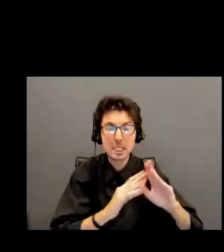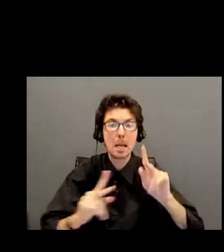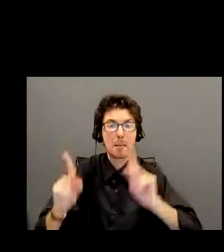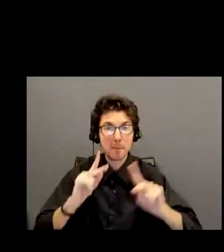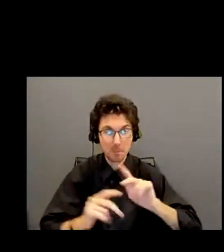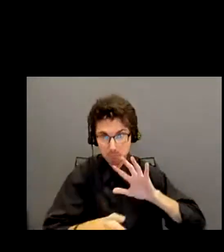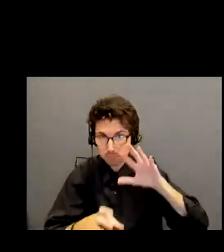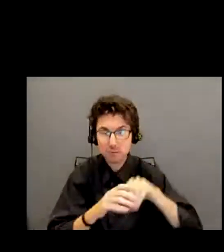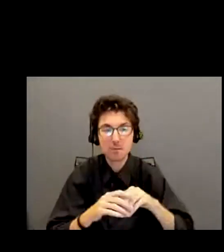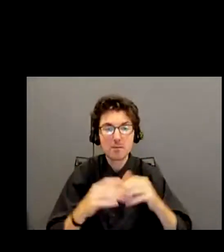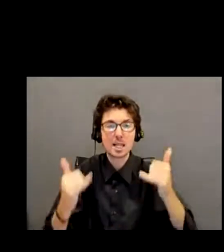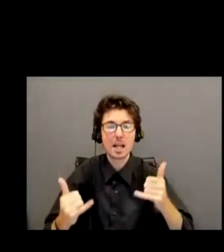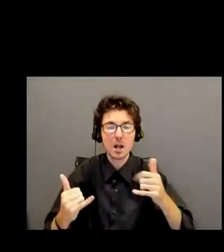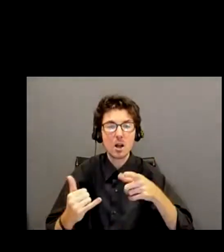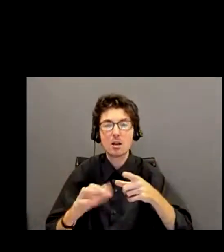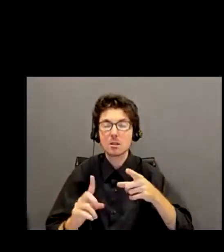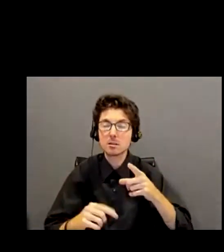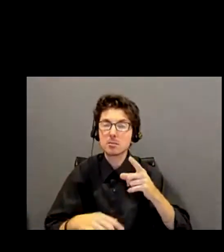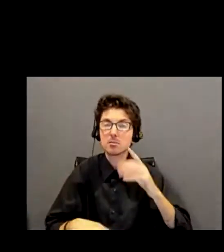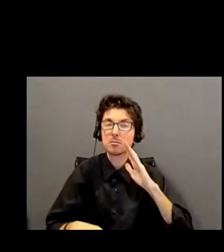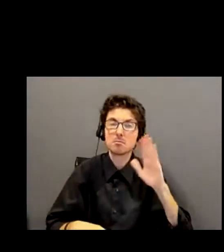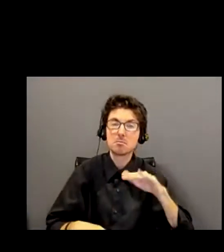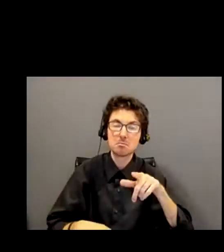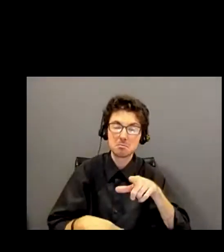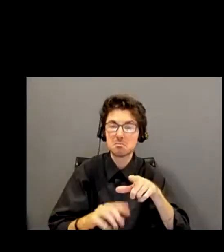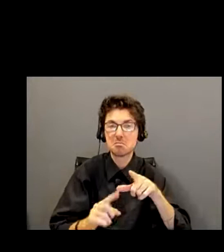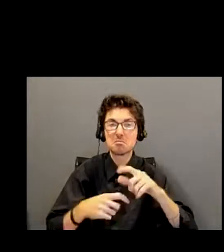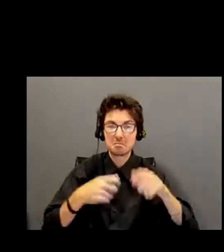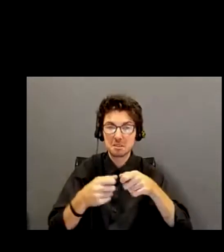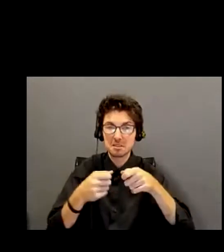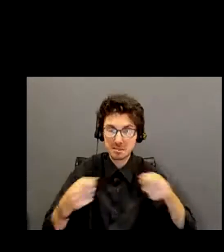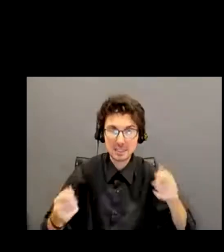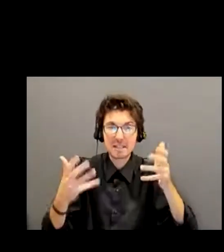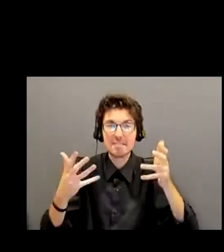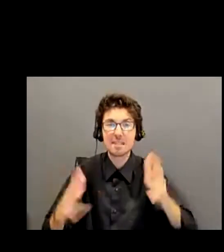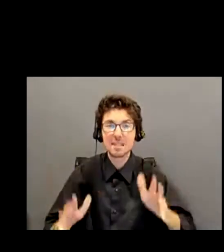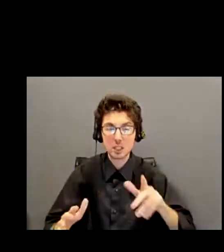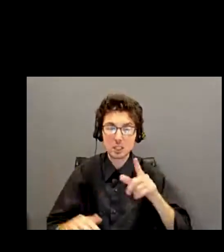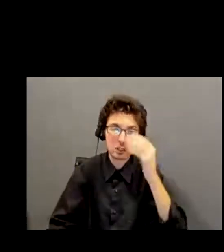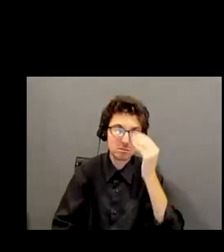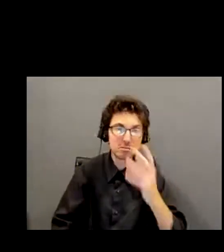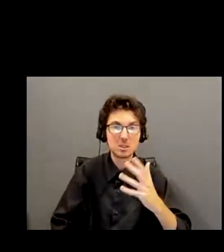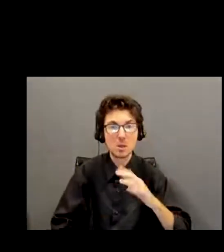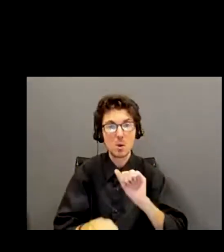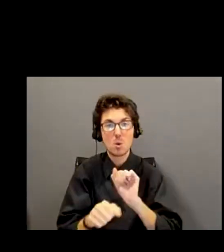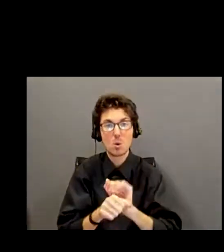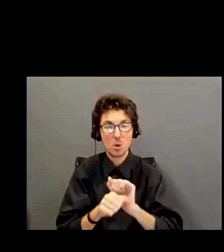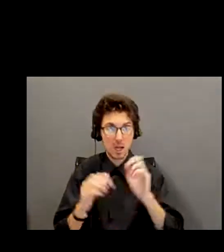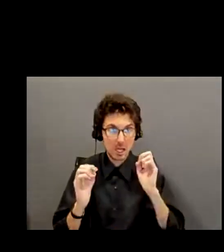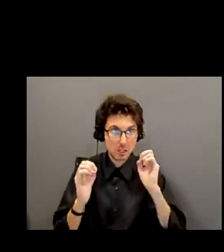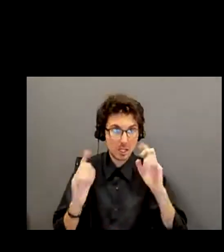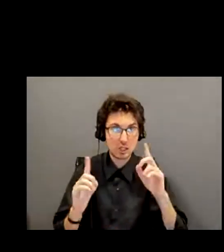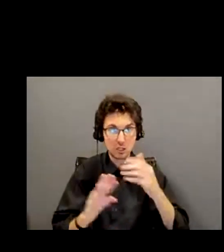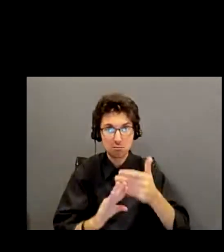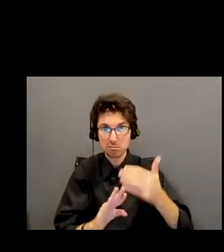wrap our campaign with a topic that is close to my heart and my work education, children